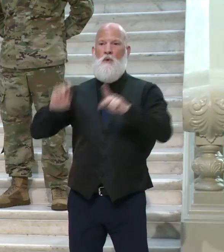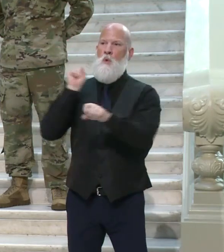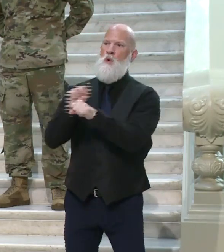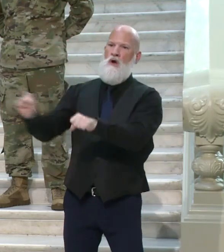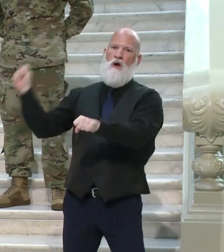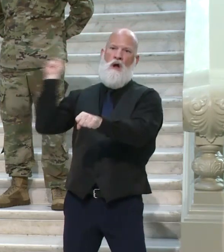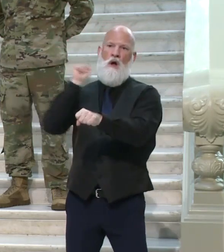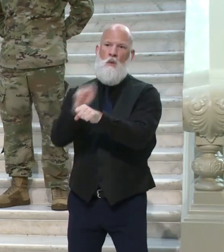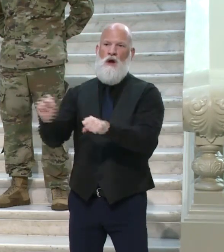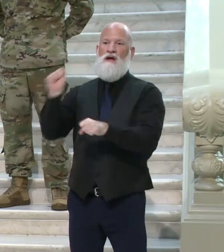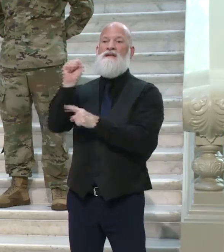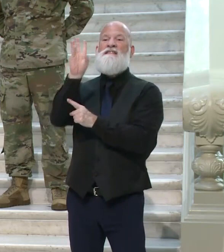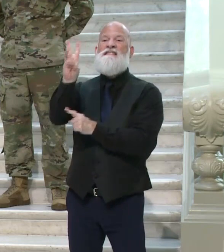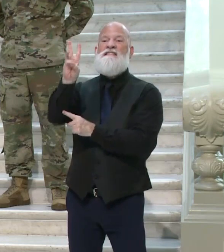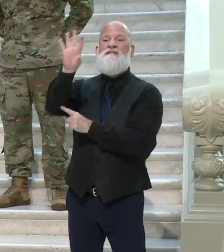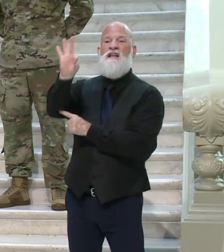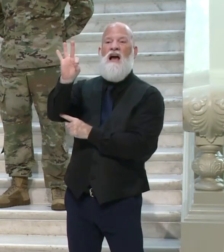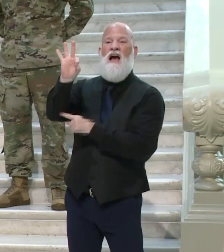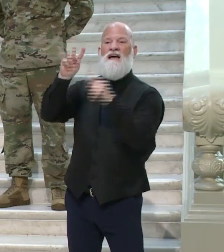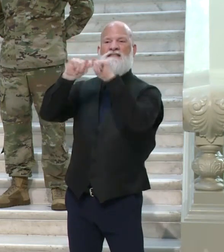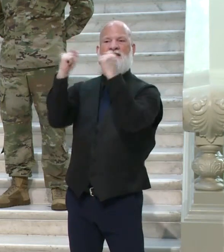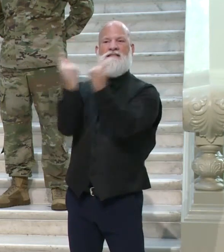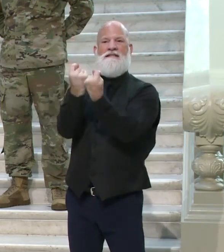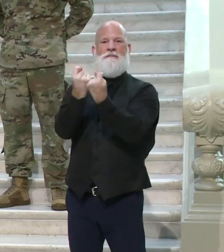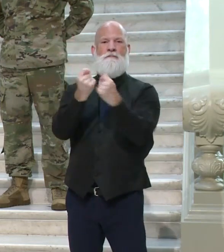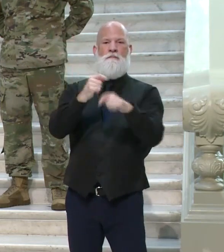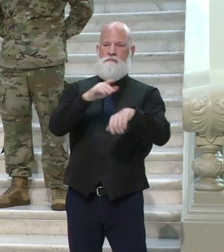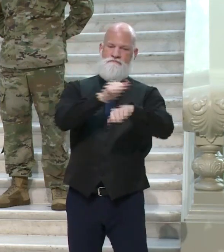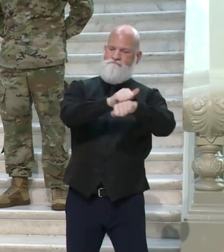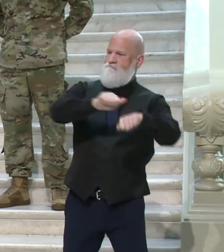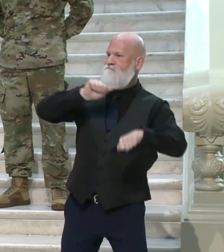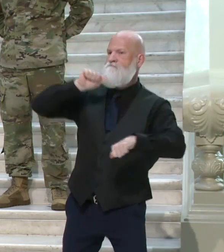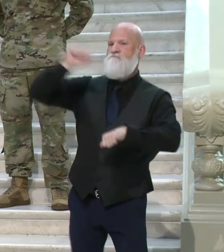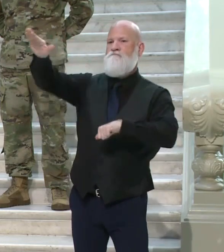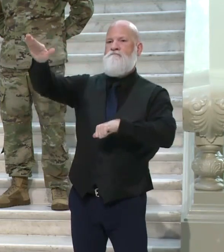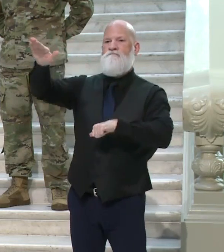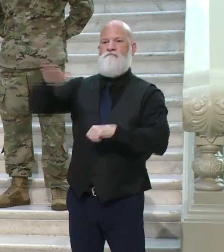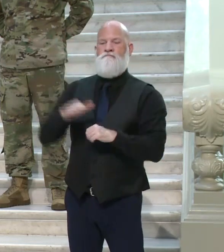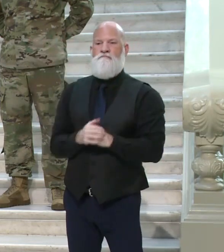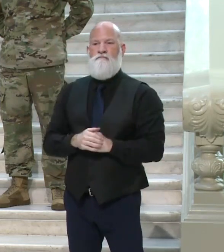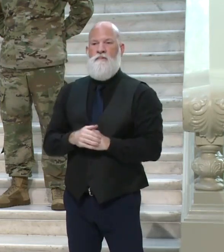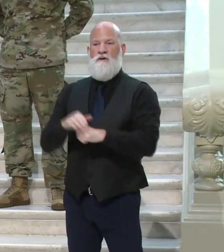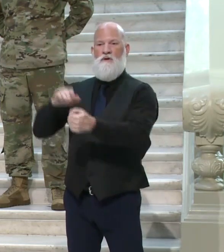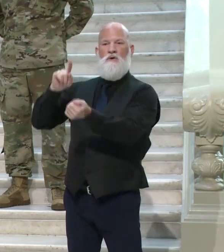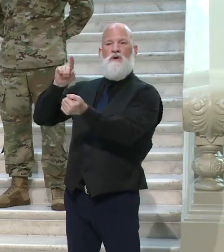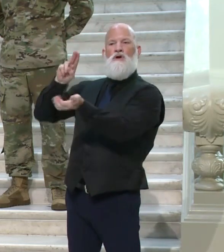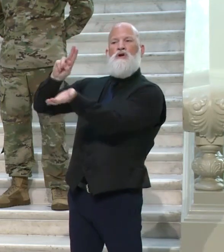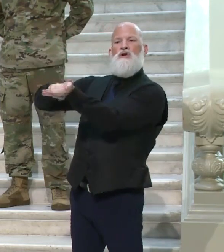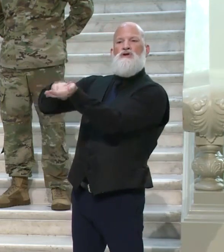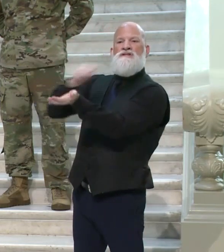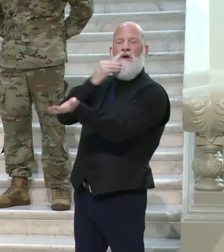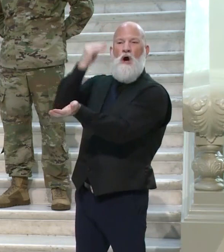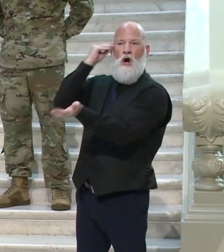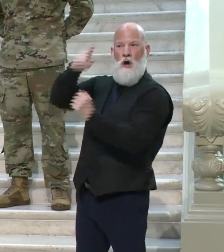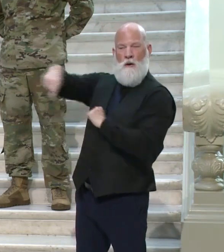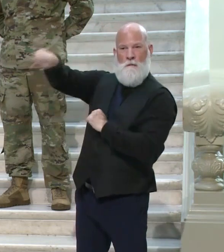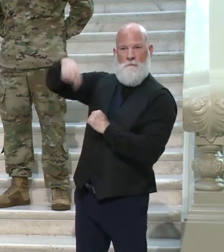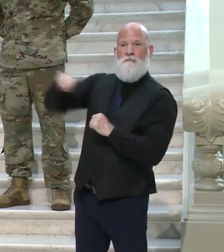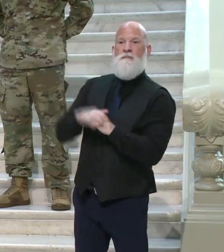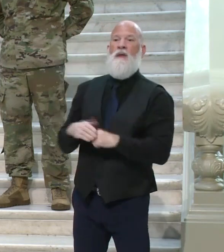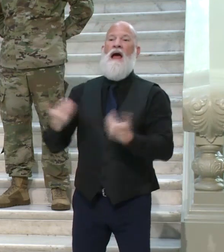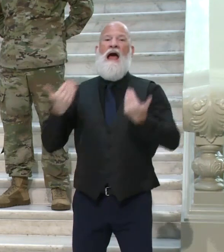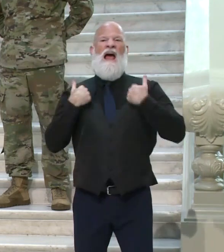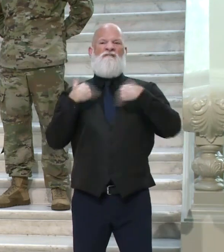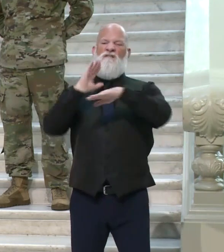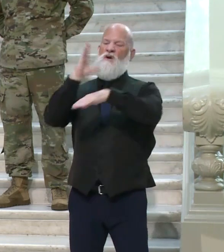infection control teams assigned to decontaminate Georgia's 790 long-term care facilities,